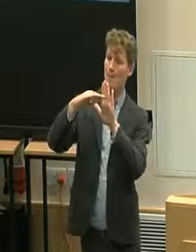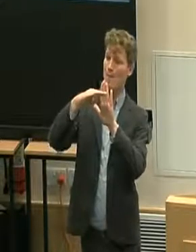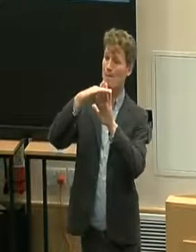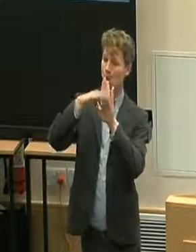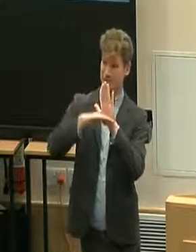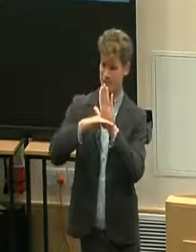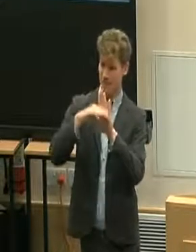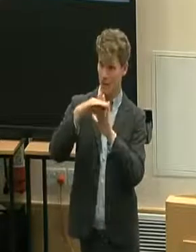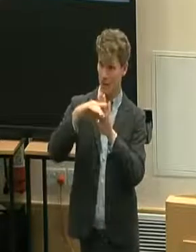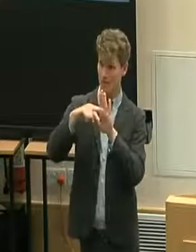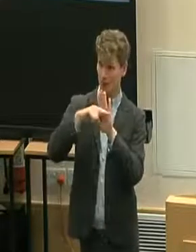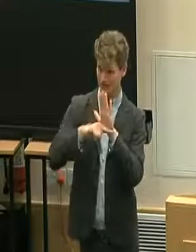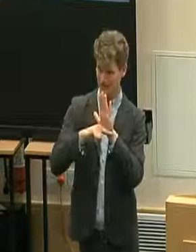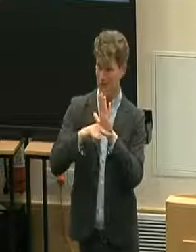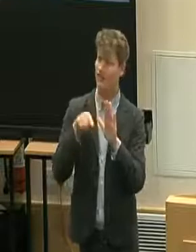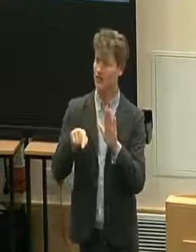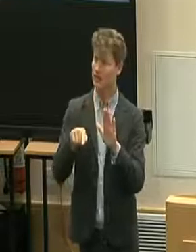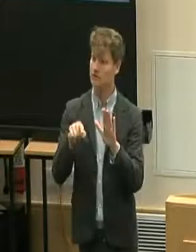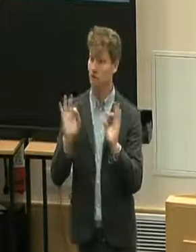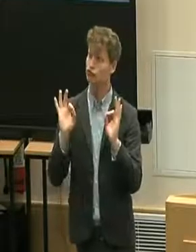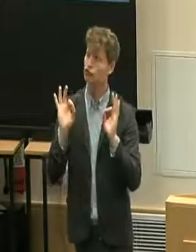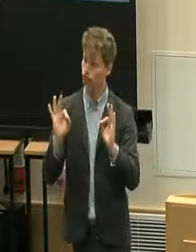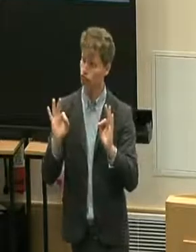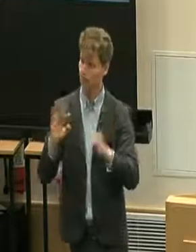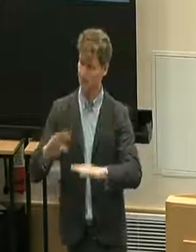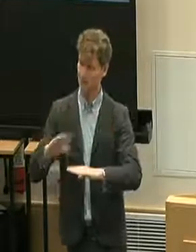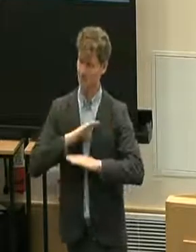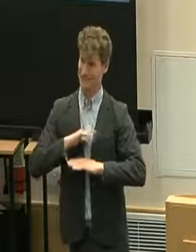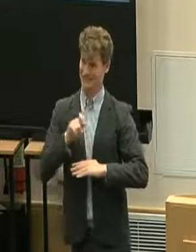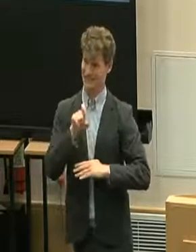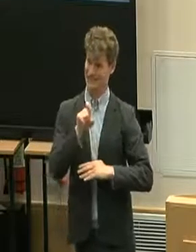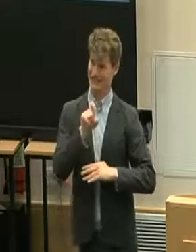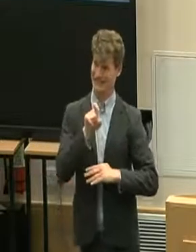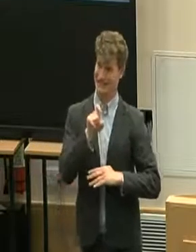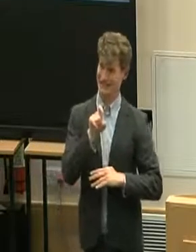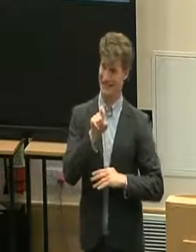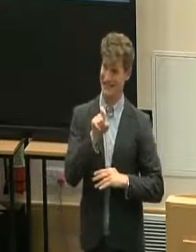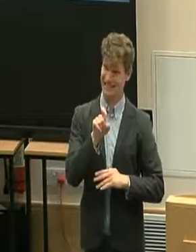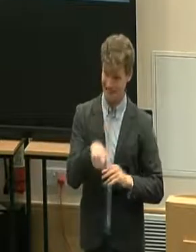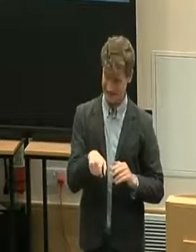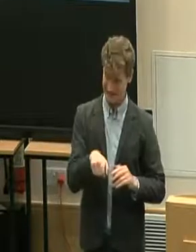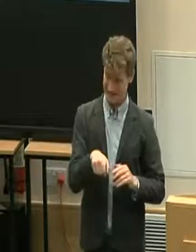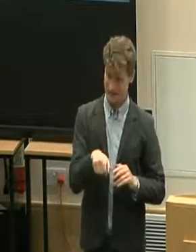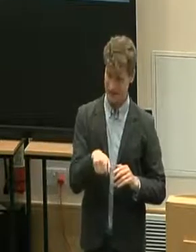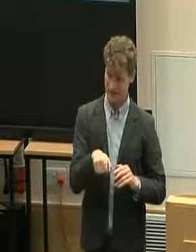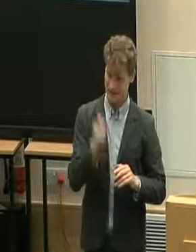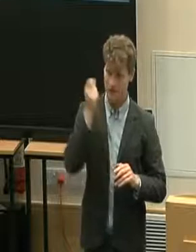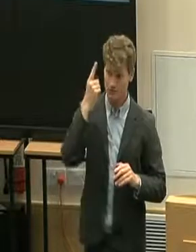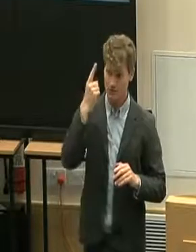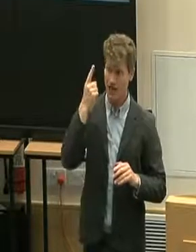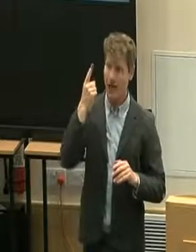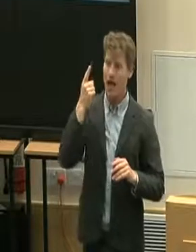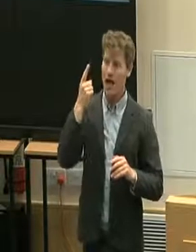if it did not make it a matter of rights. So